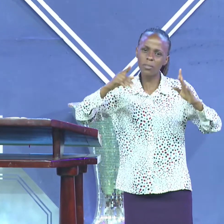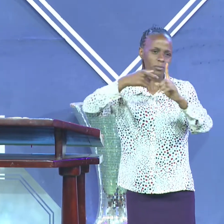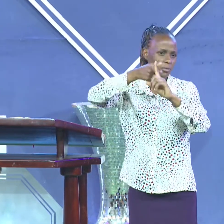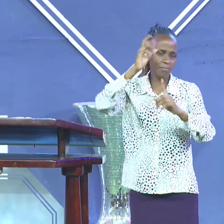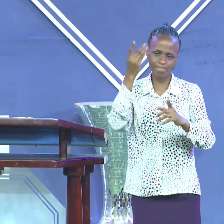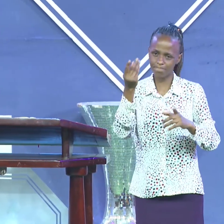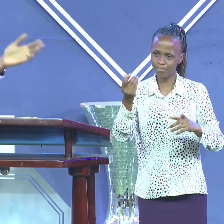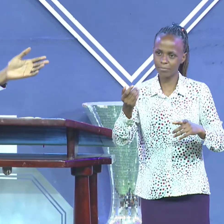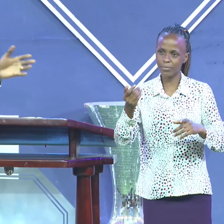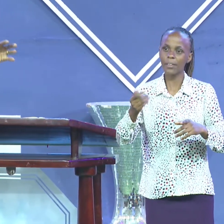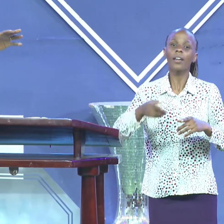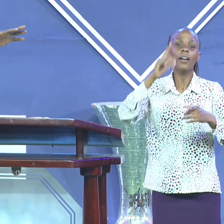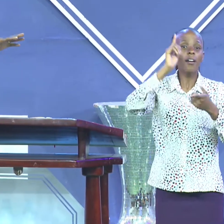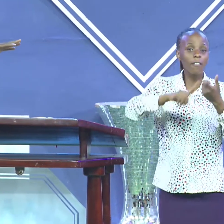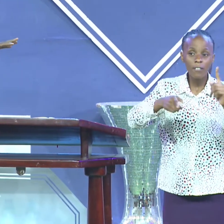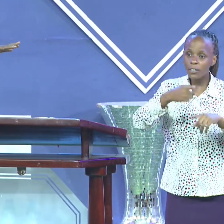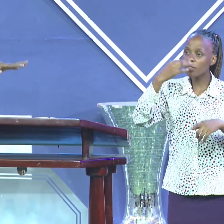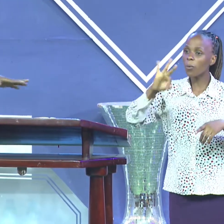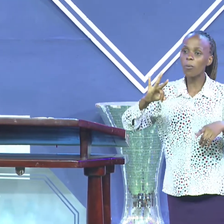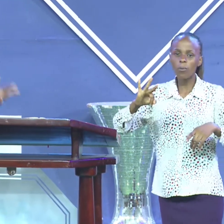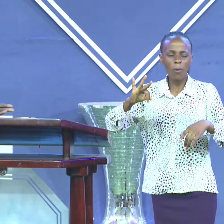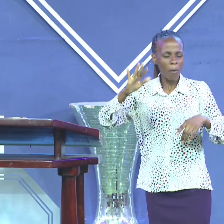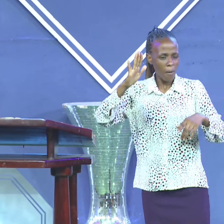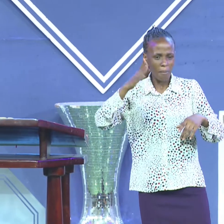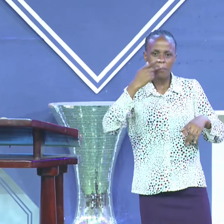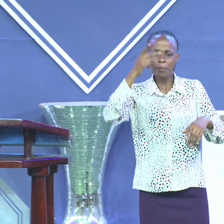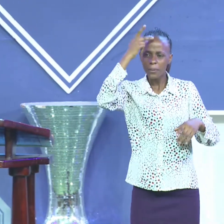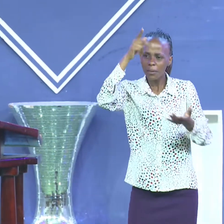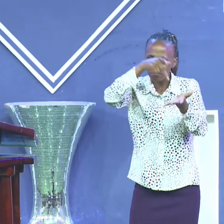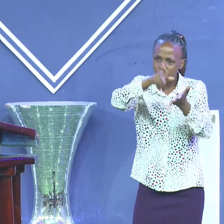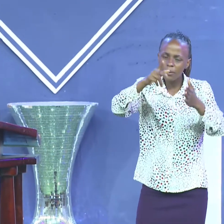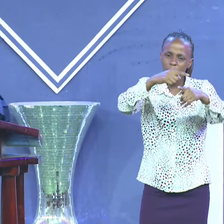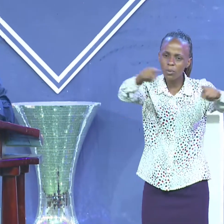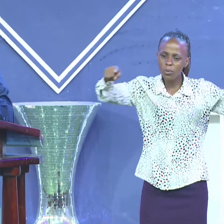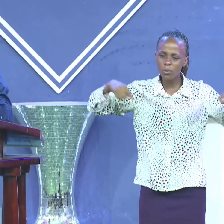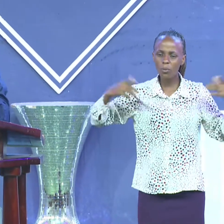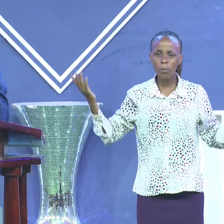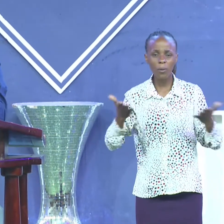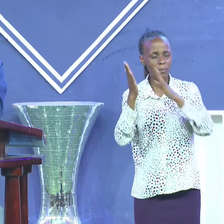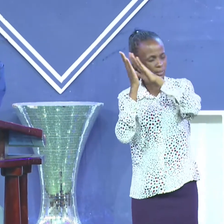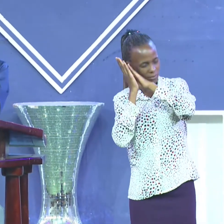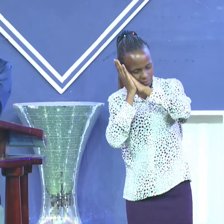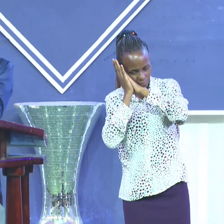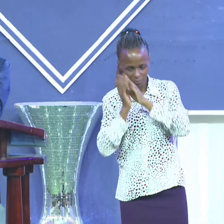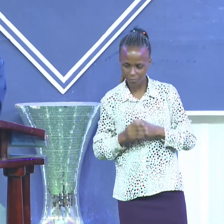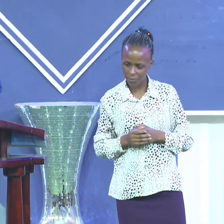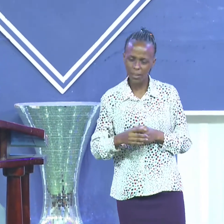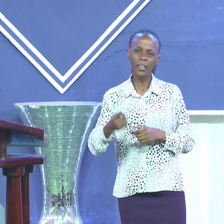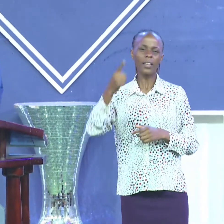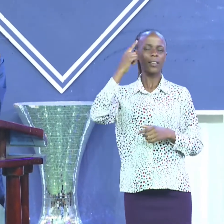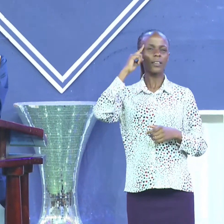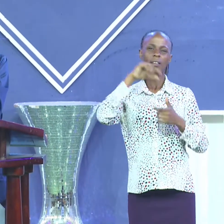to pay for rent. It was my friend's parents that used to pay for the room I used